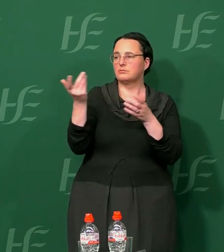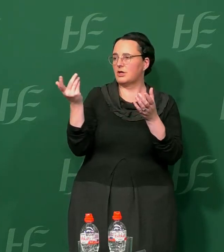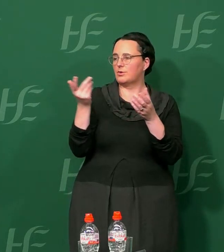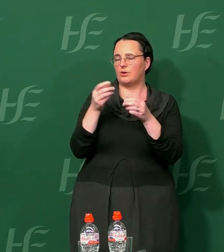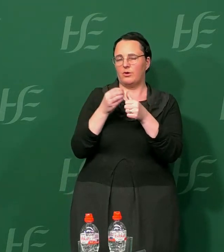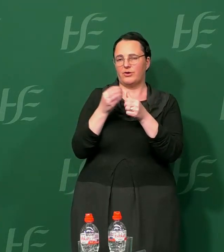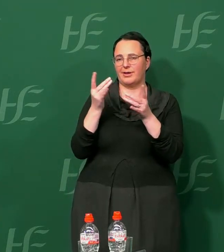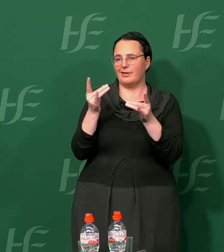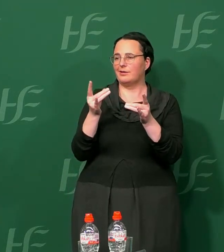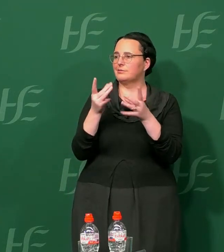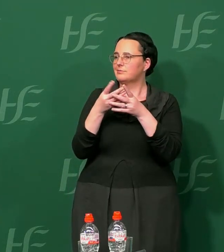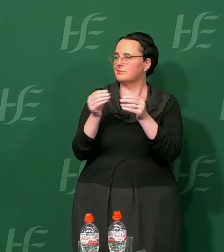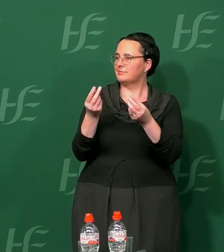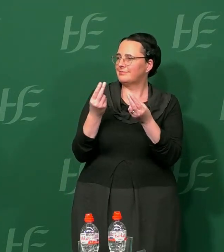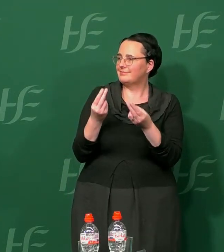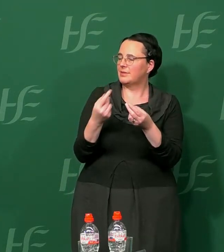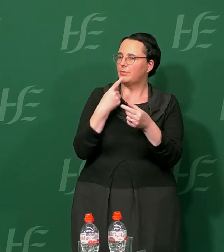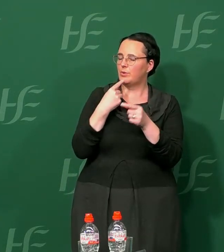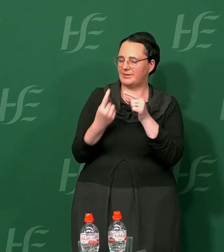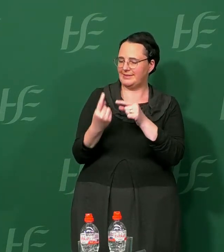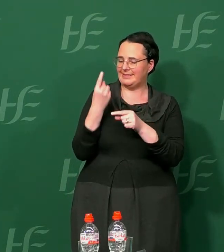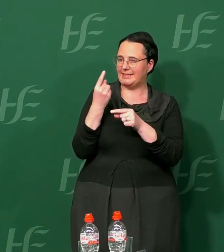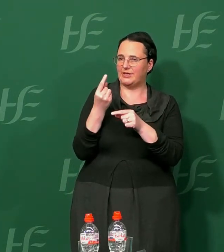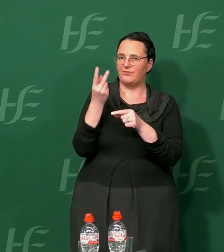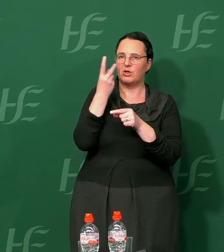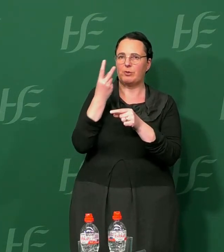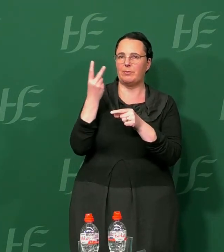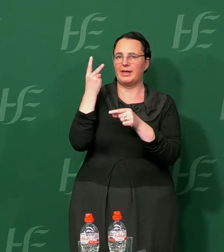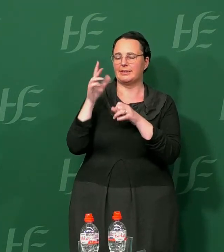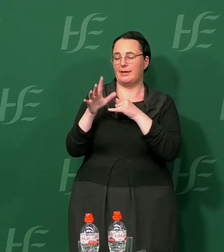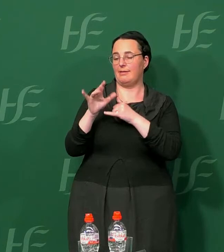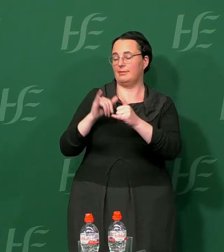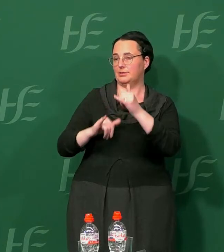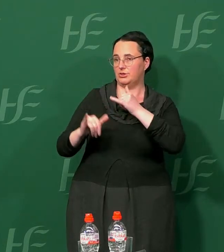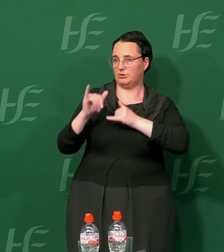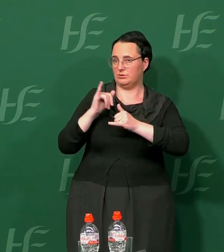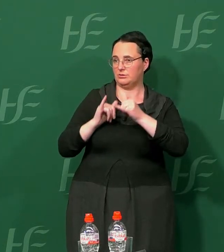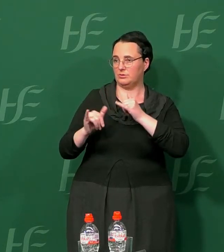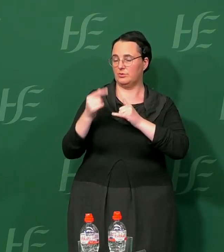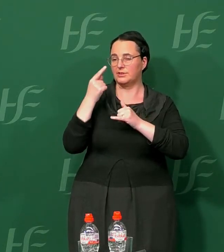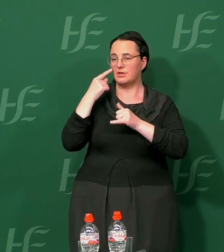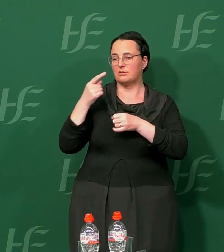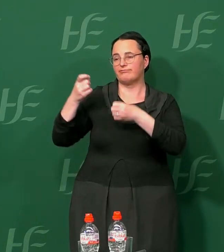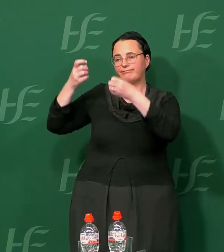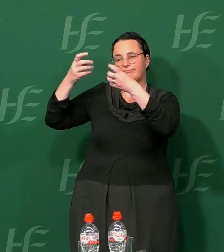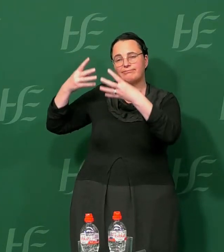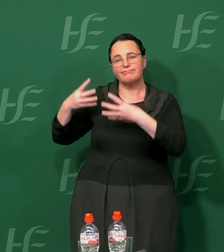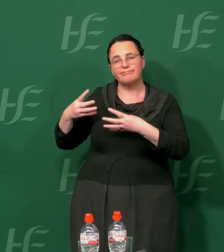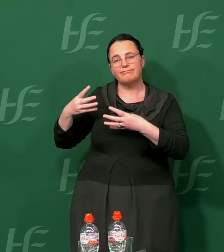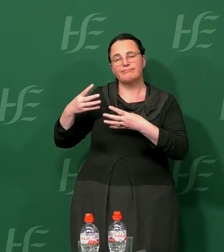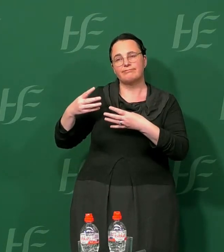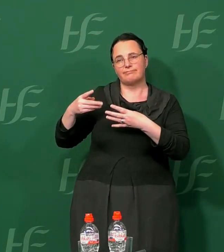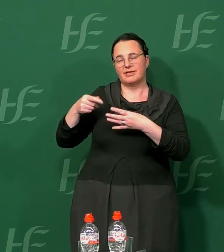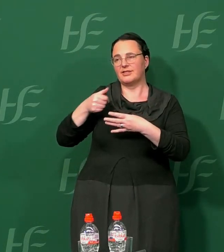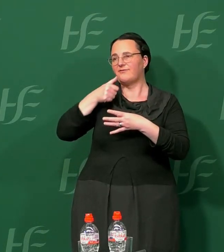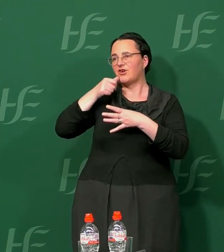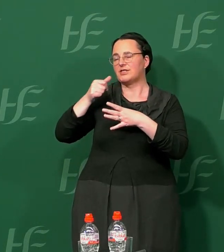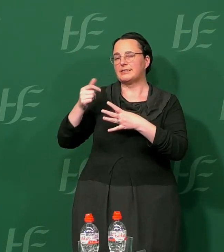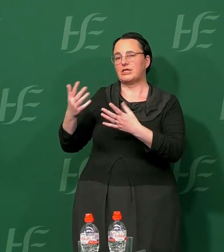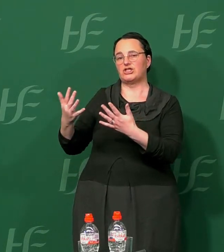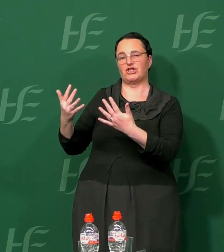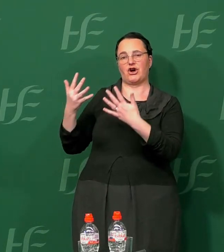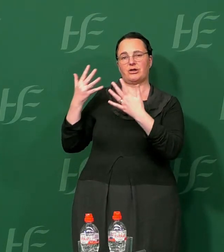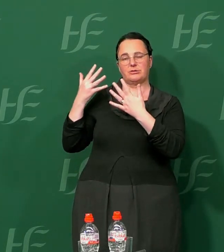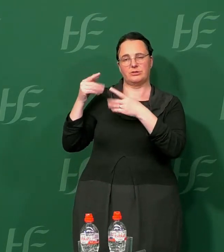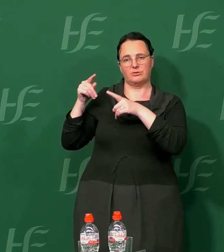So what we did, if you go back to last year, when we looked at outcomes, our outcome based on the first surge showed about